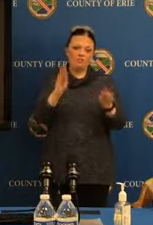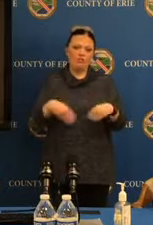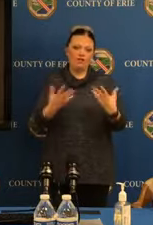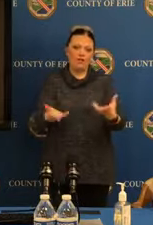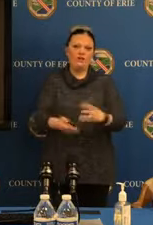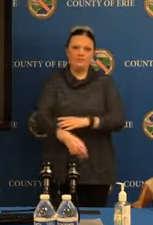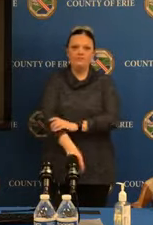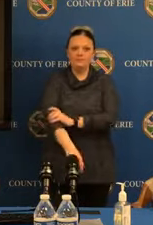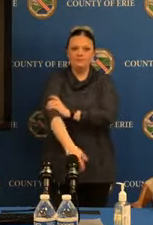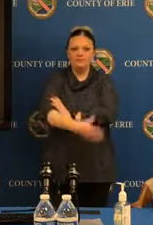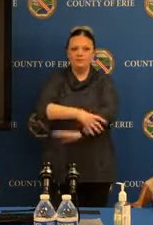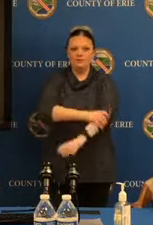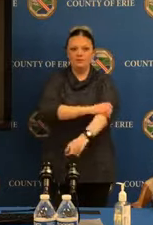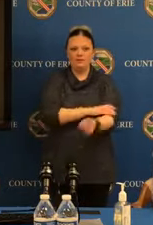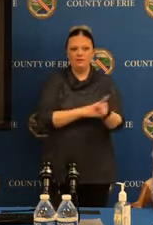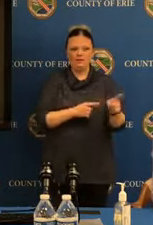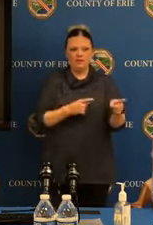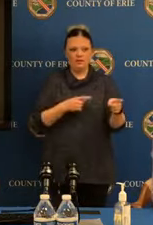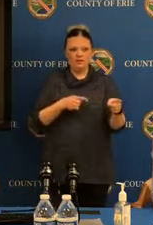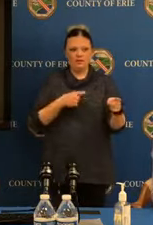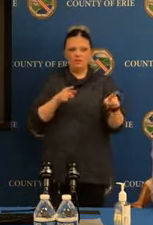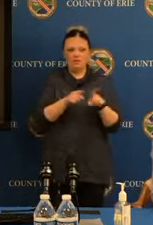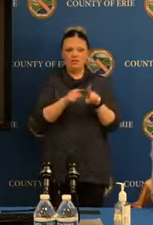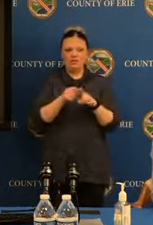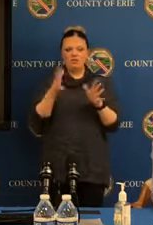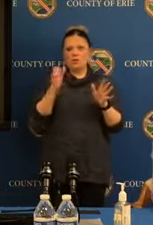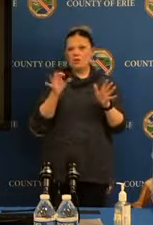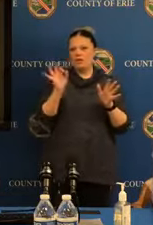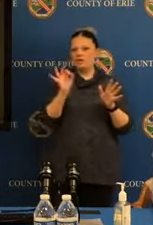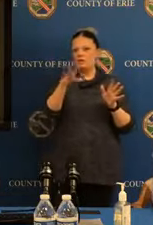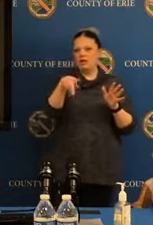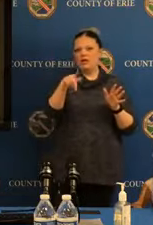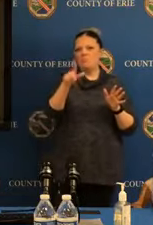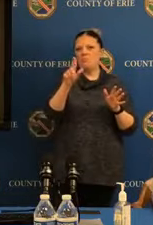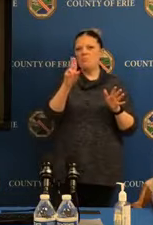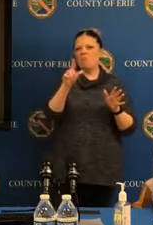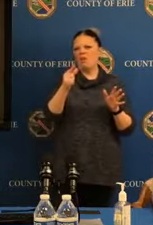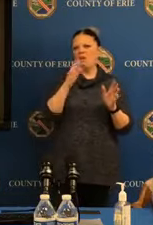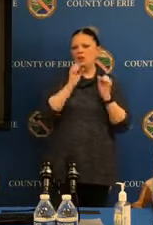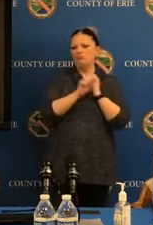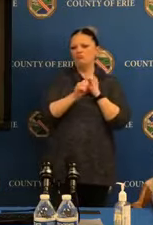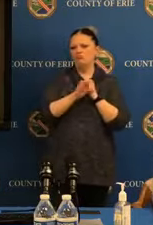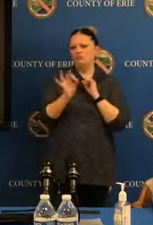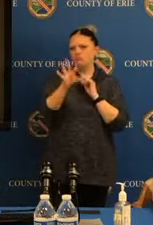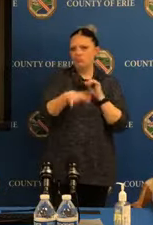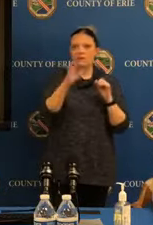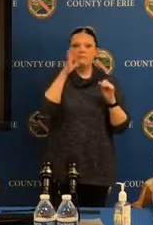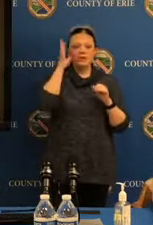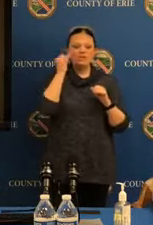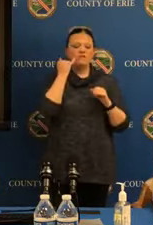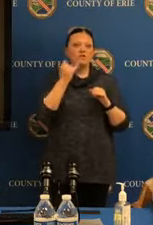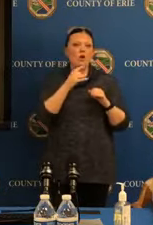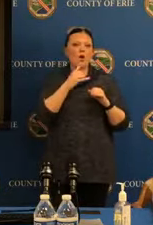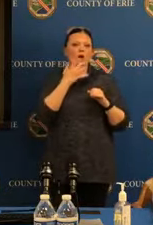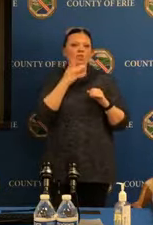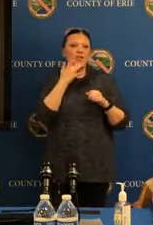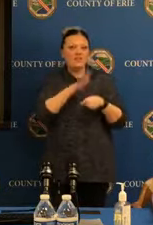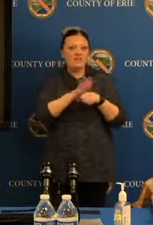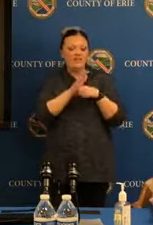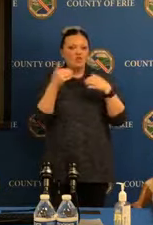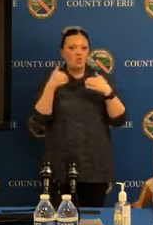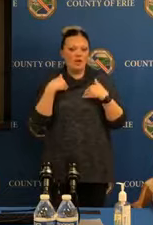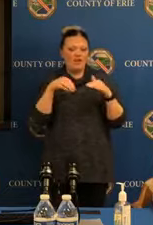providing. And if I can just put in a plug. So parents, if you are lucky enough to have access to